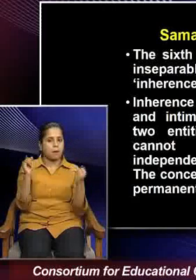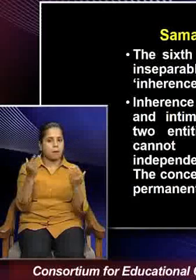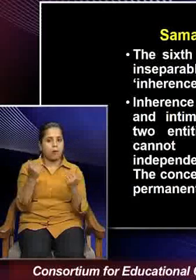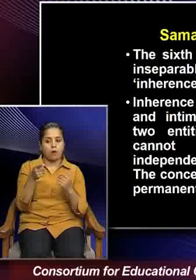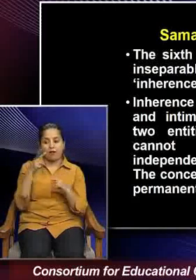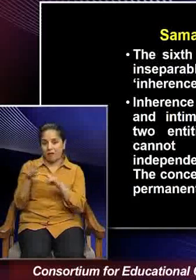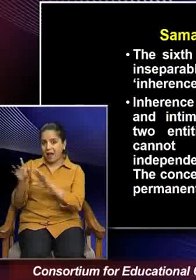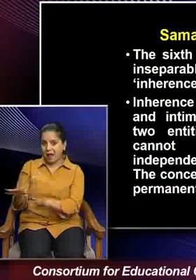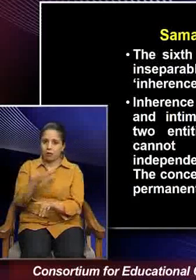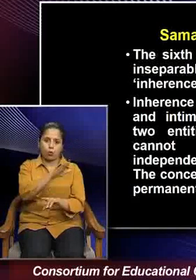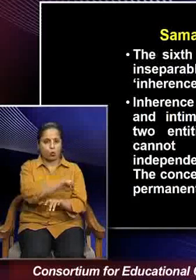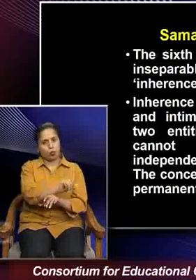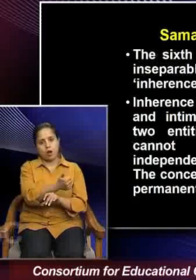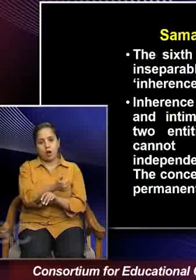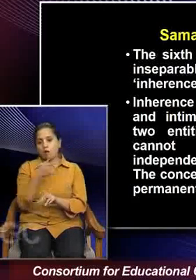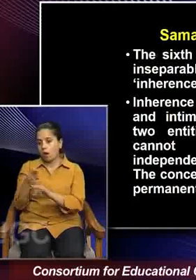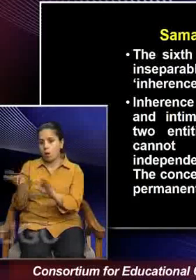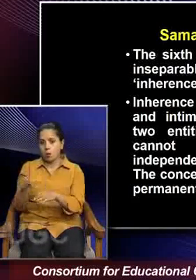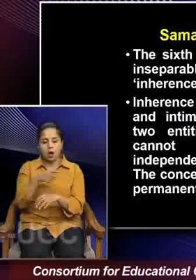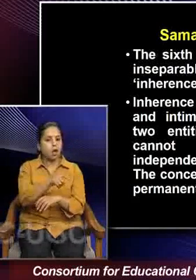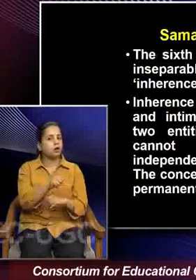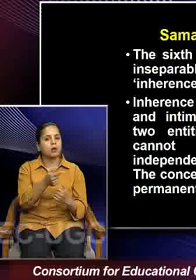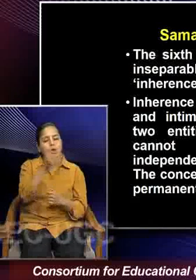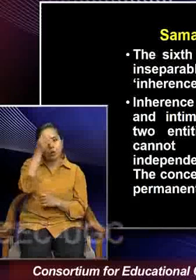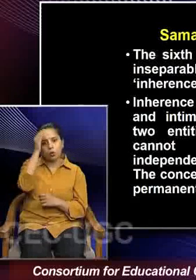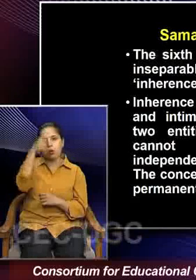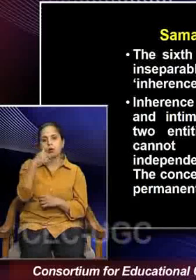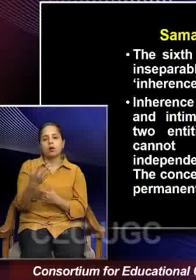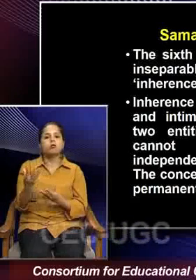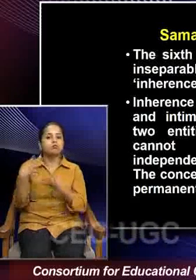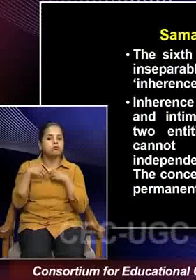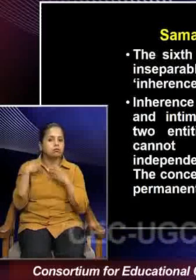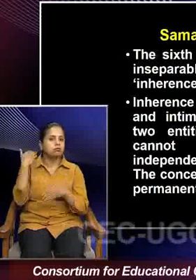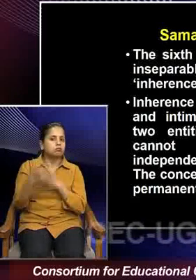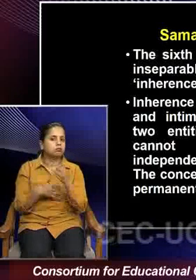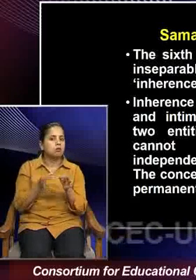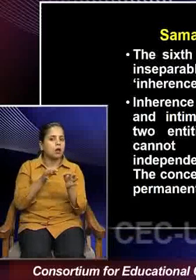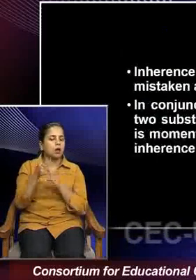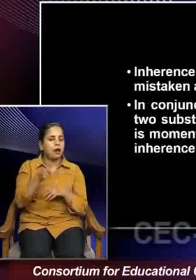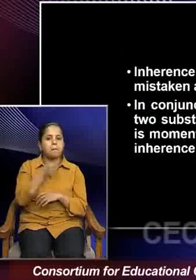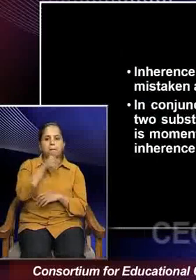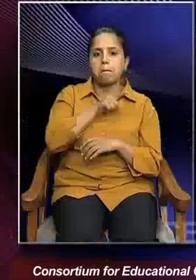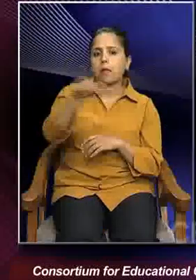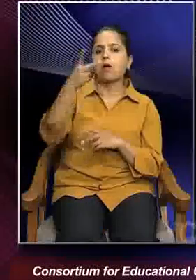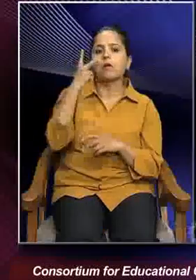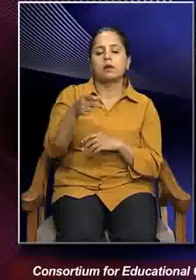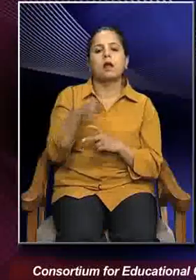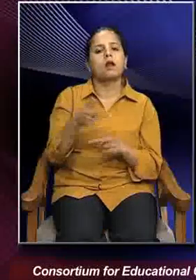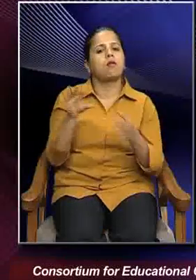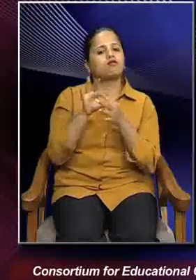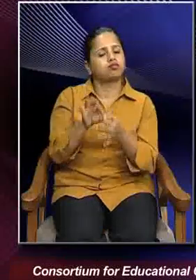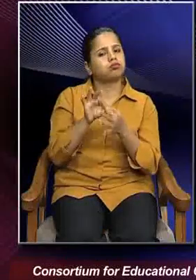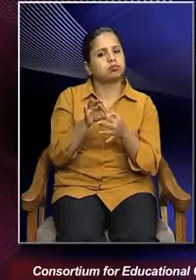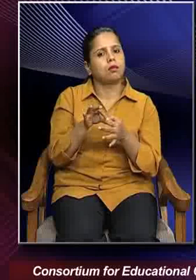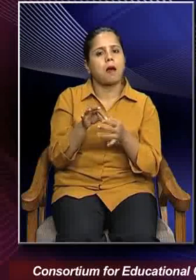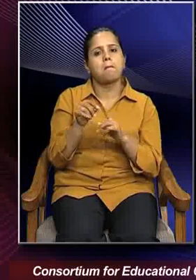other. The concept of inherence signifies a permanent and eternal connection.